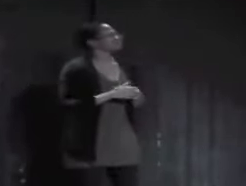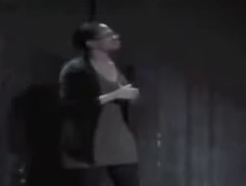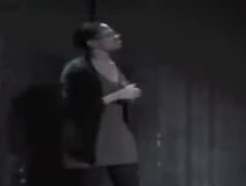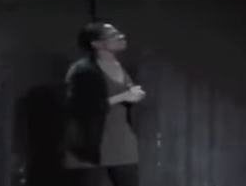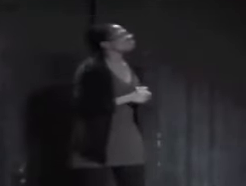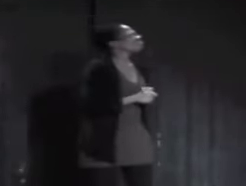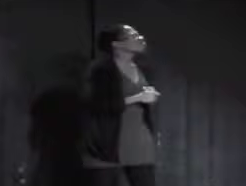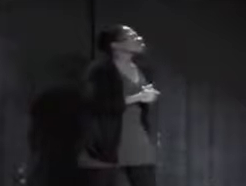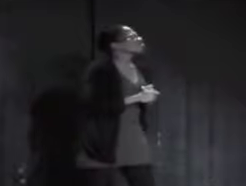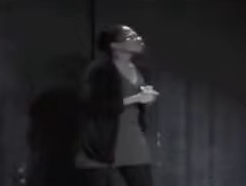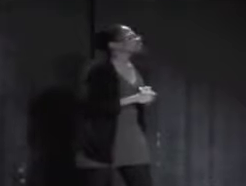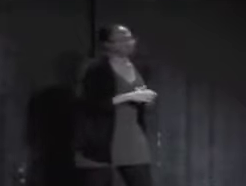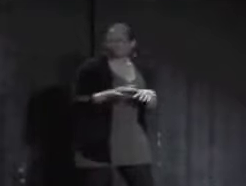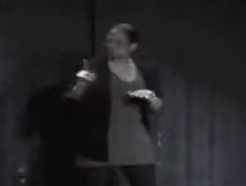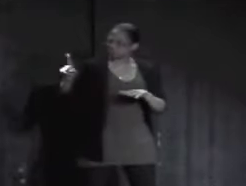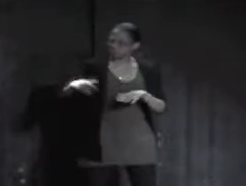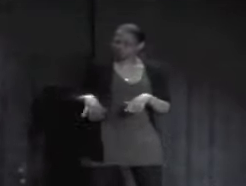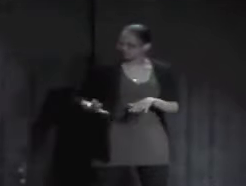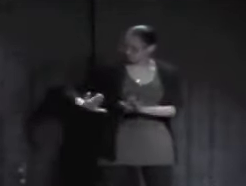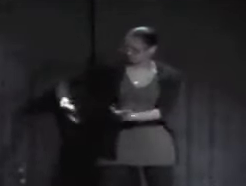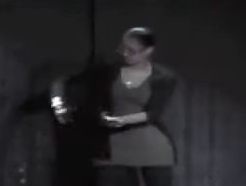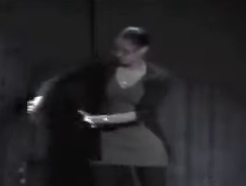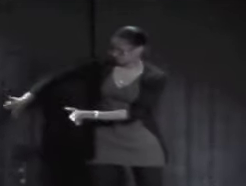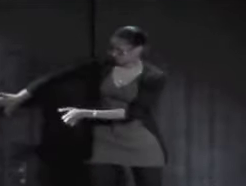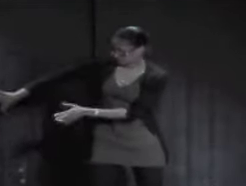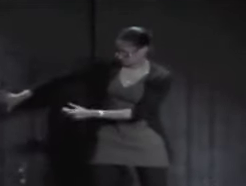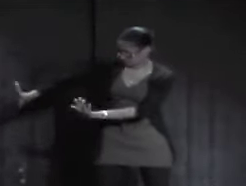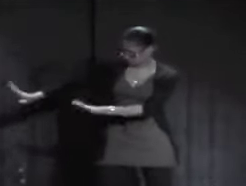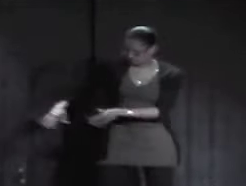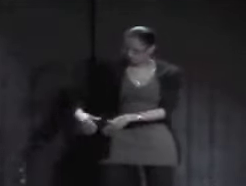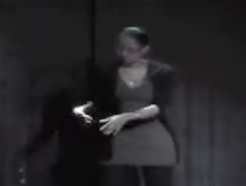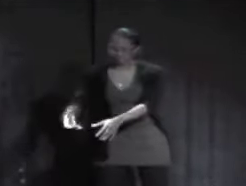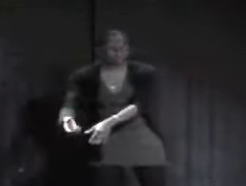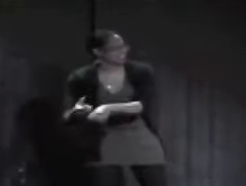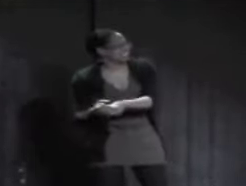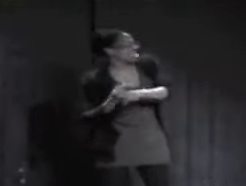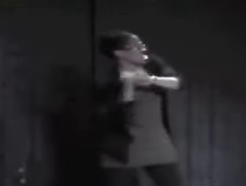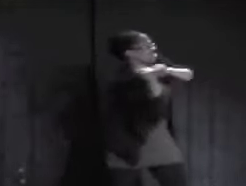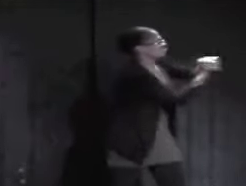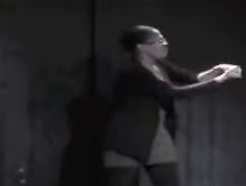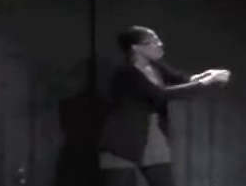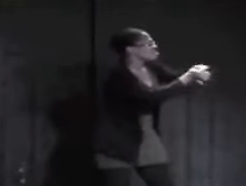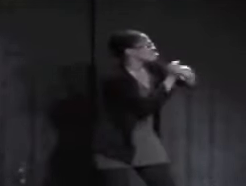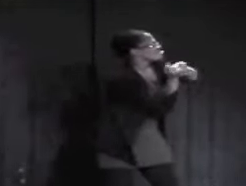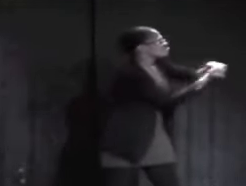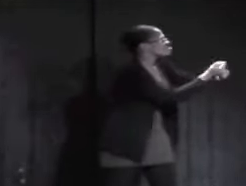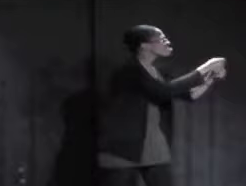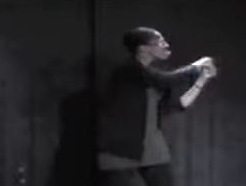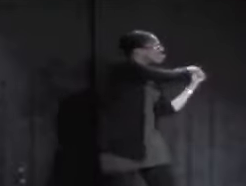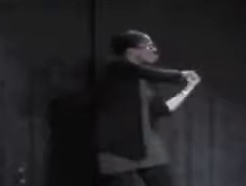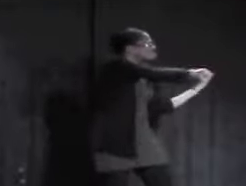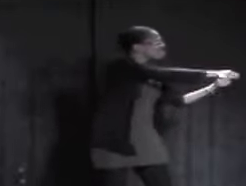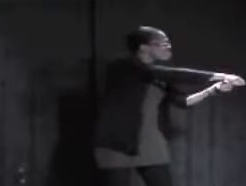"Okay. All right, give me one moment. Wait, you gotta step back, though, okay? I need some space." He goes at it with the axe again.